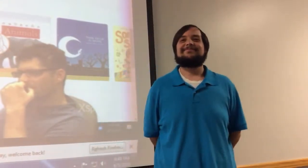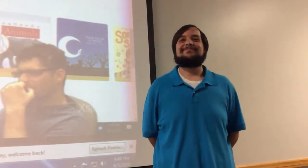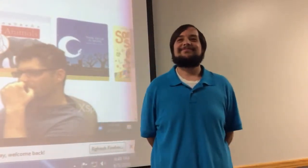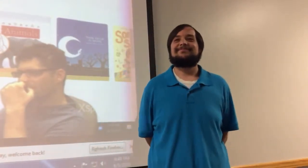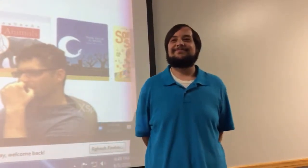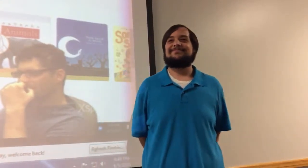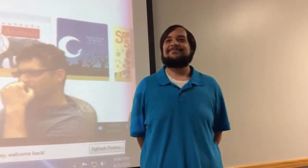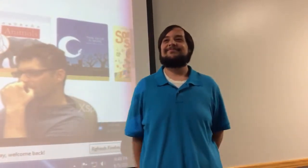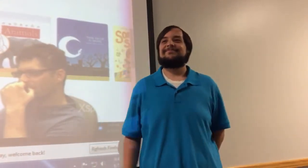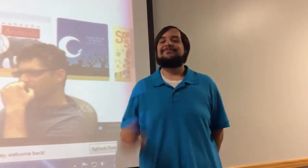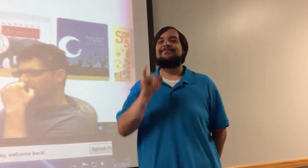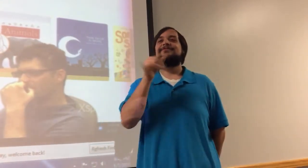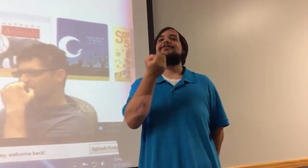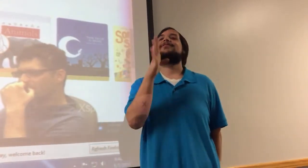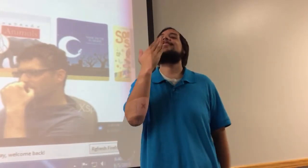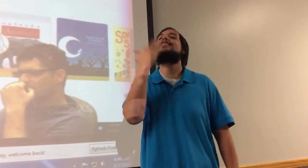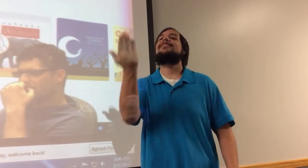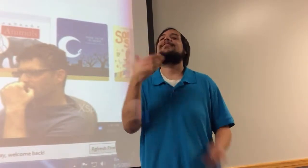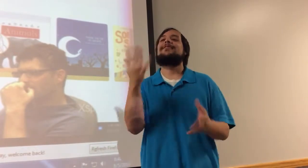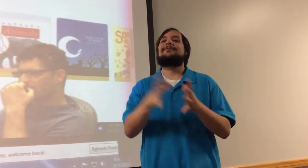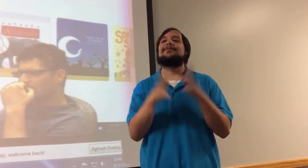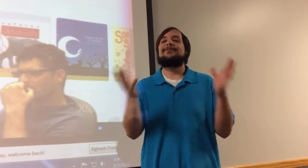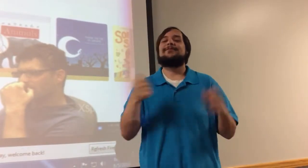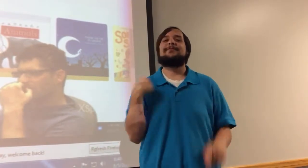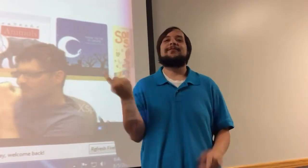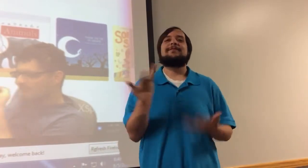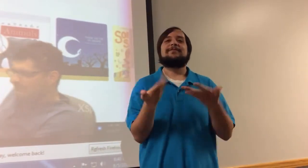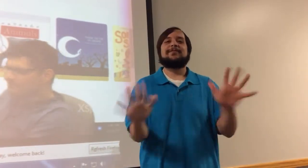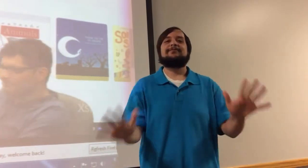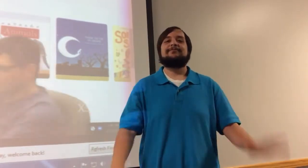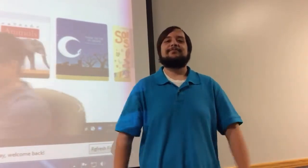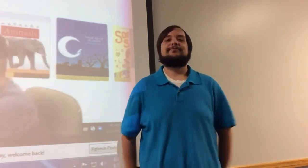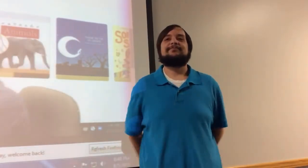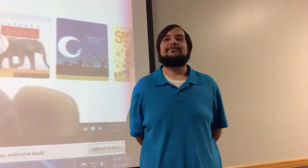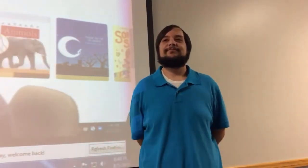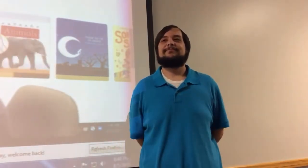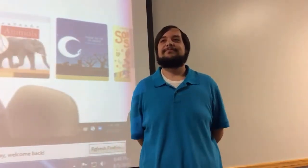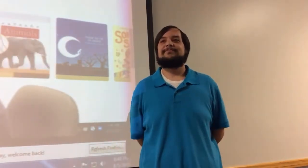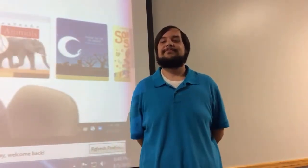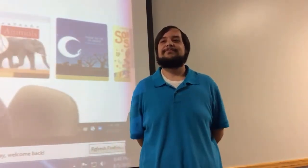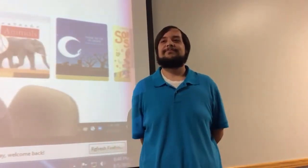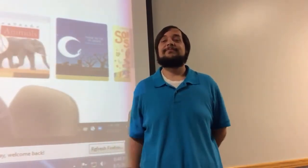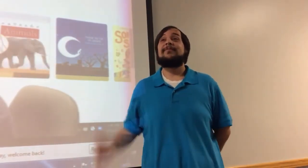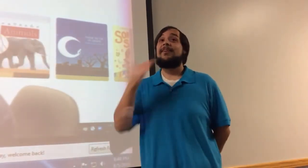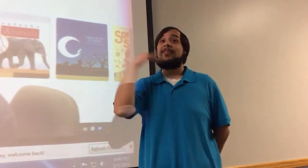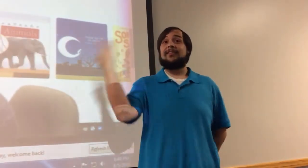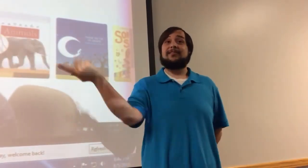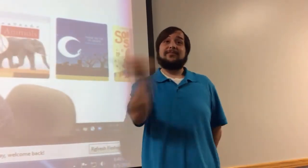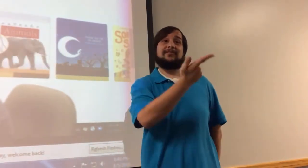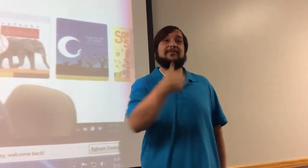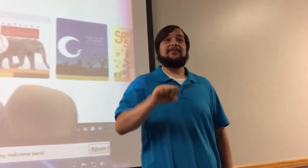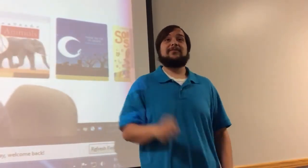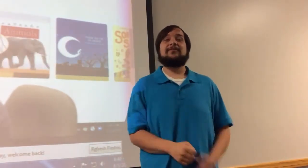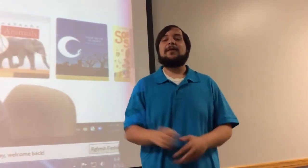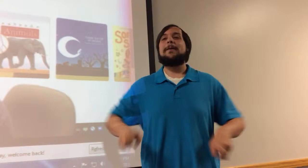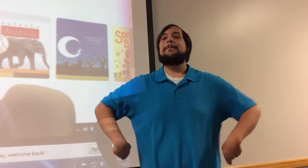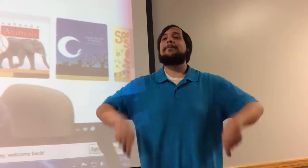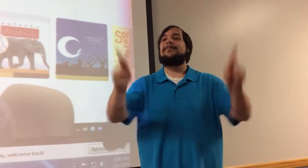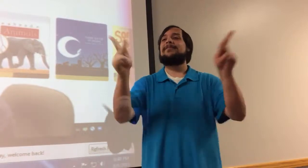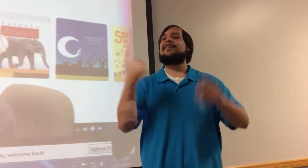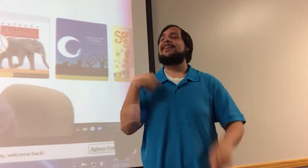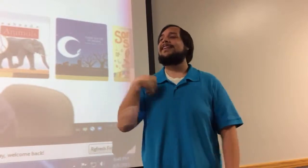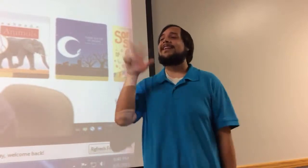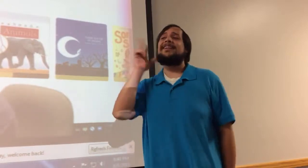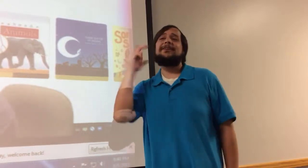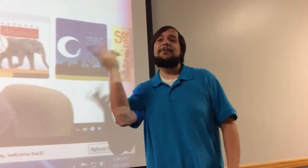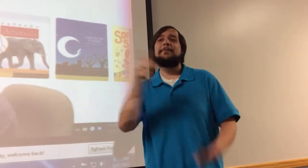you. Joan, thank you so much. I think we are done here. Well, thank you guys so much for the opportunity to let us share